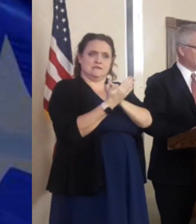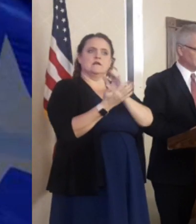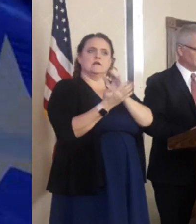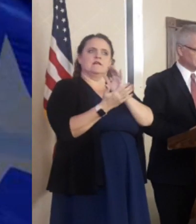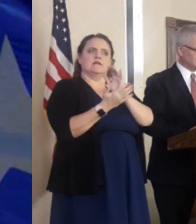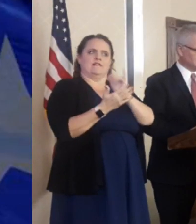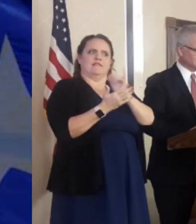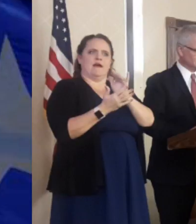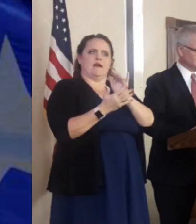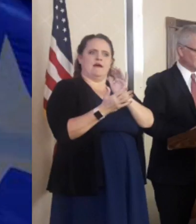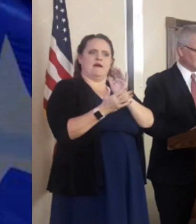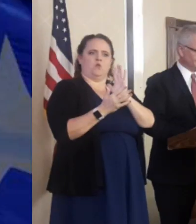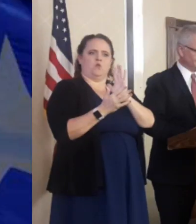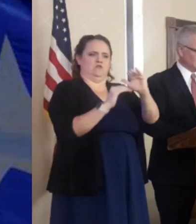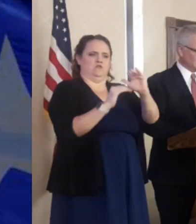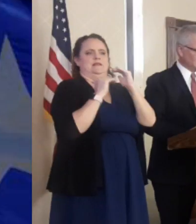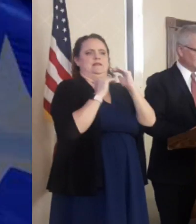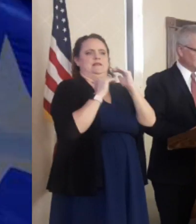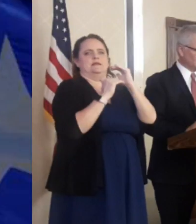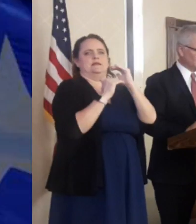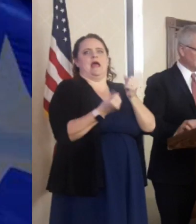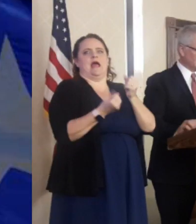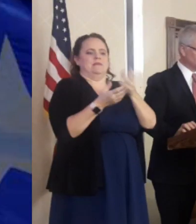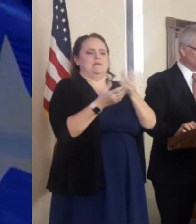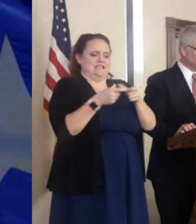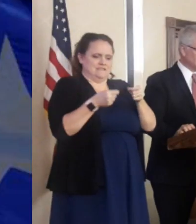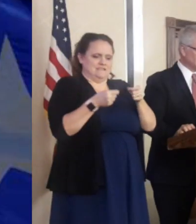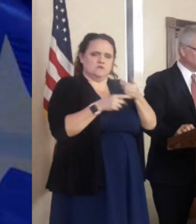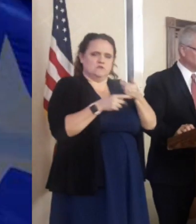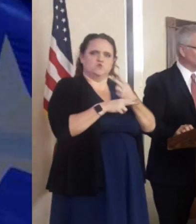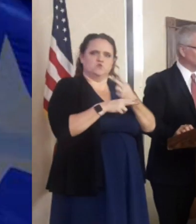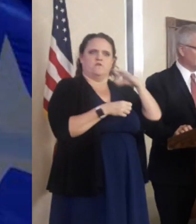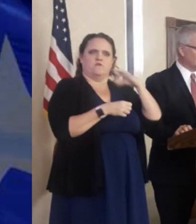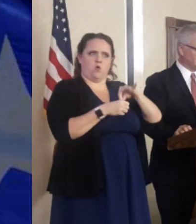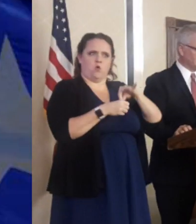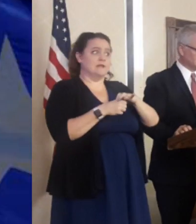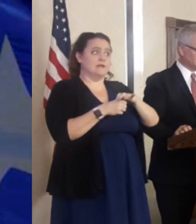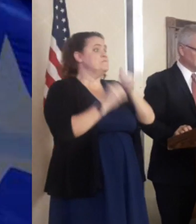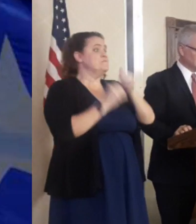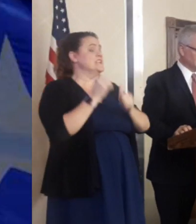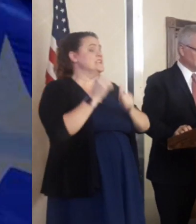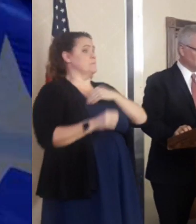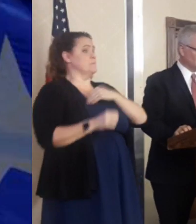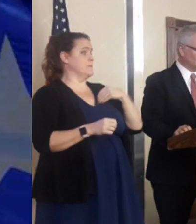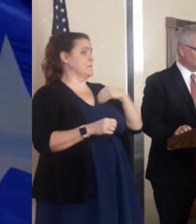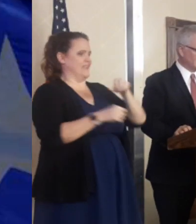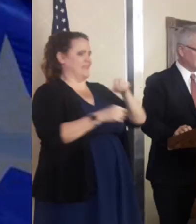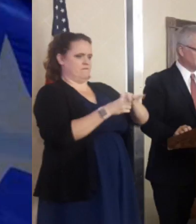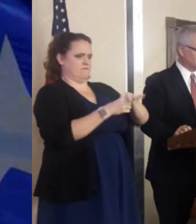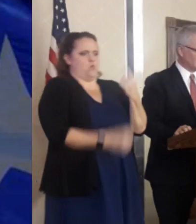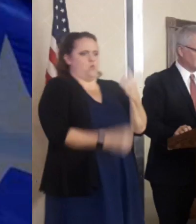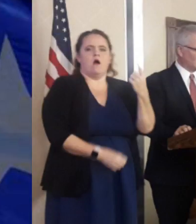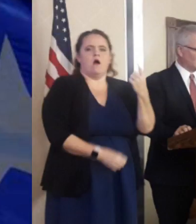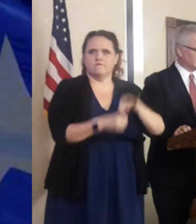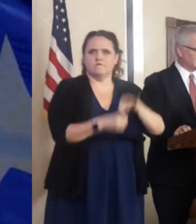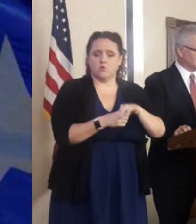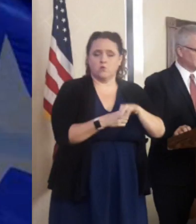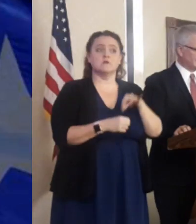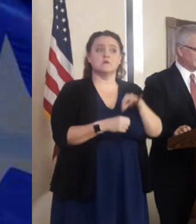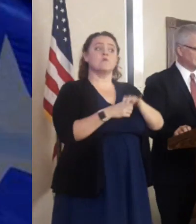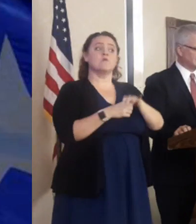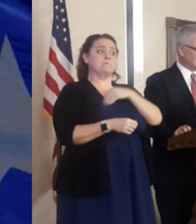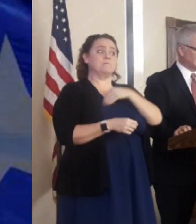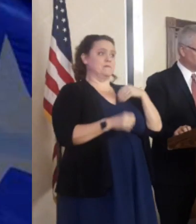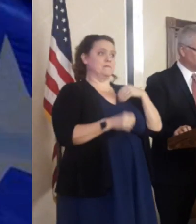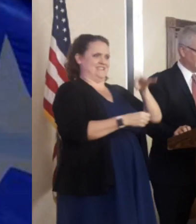used to vote. Voting members are each entitled to only one vote. Therefore, voting members may vote only on the device